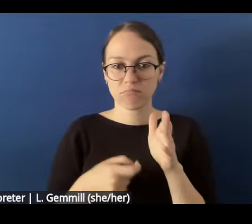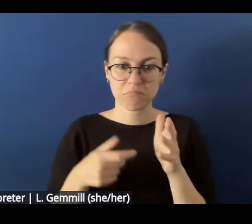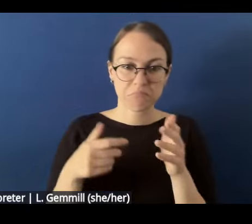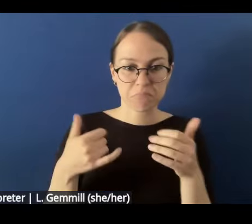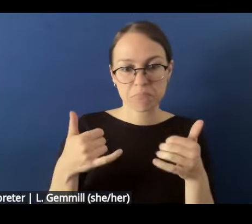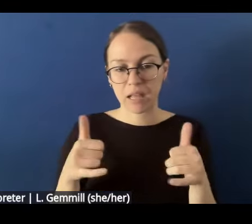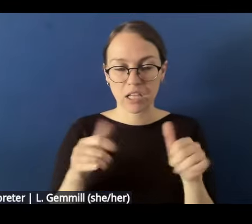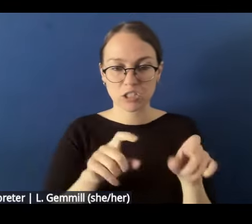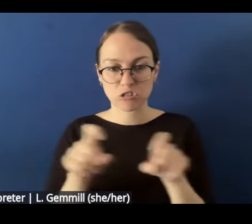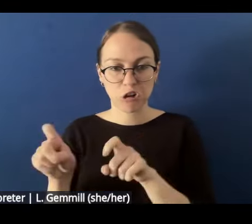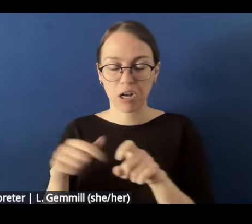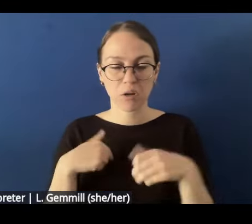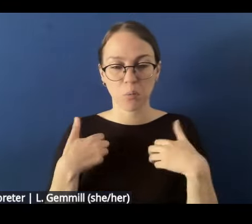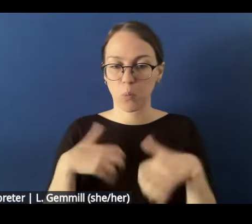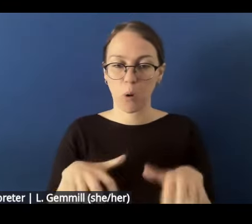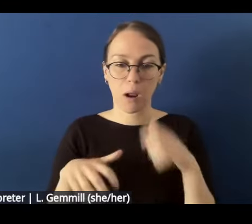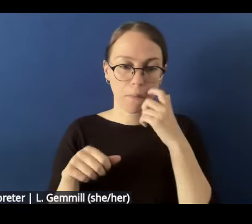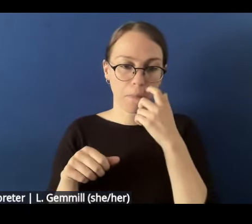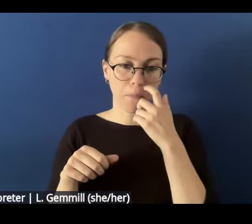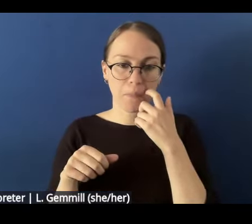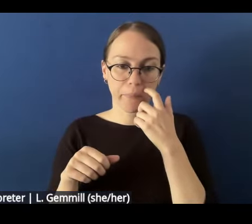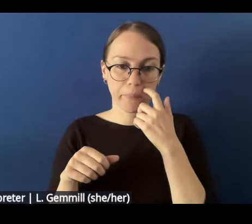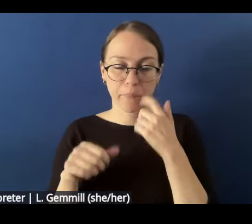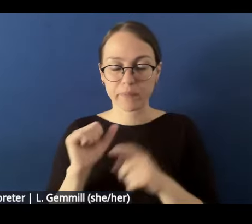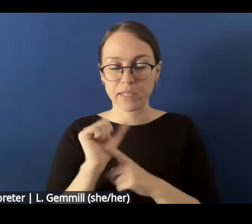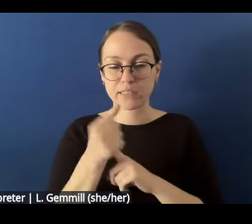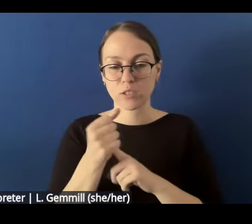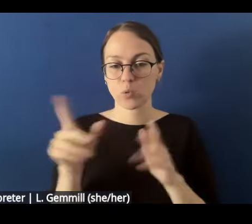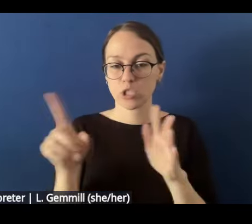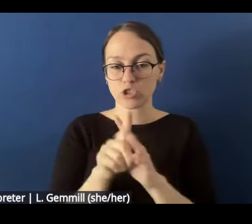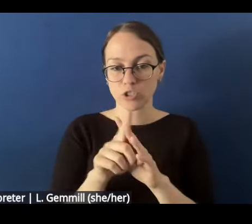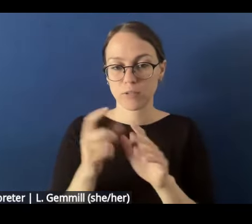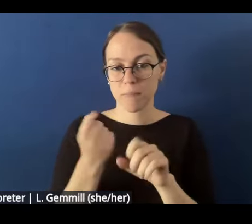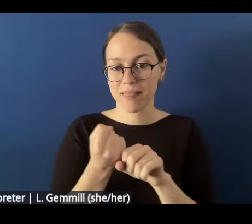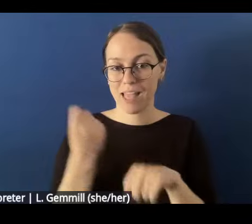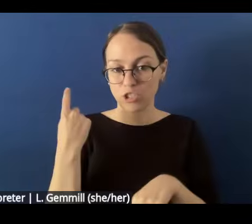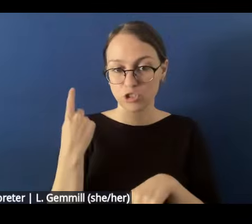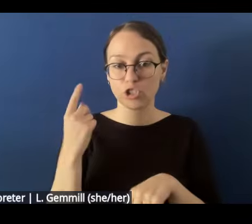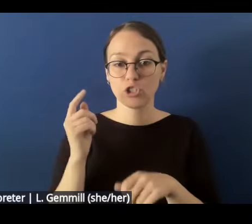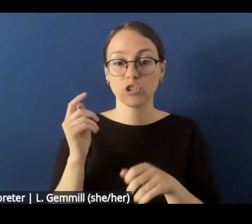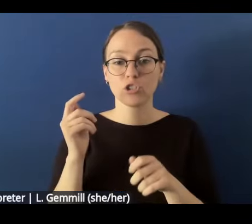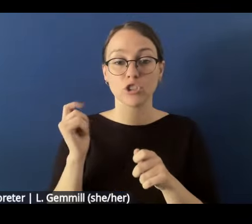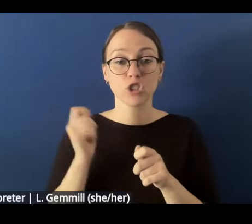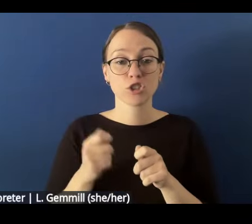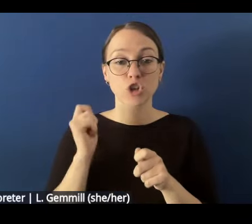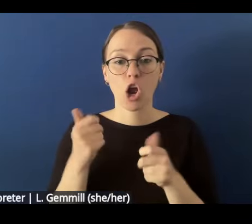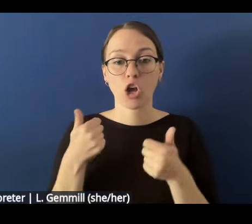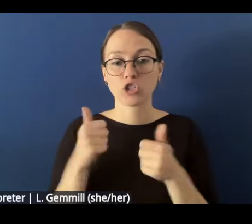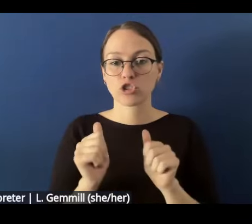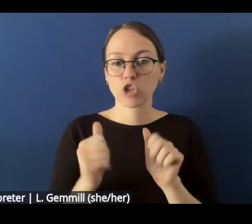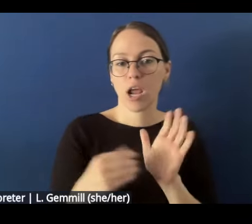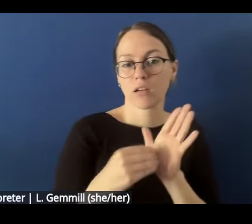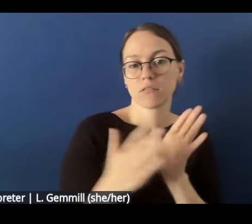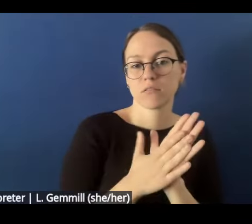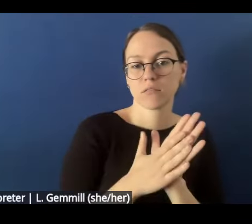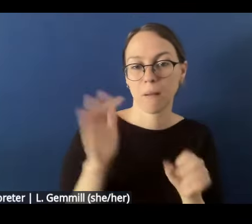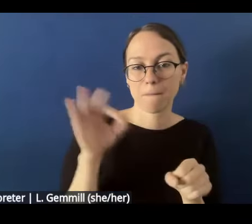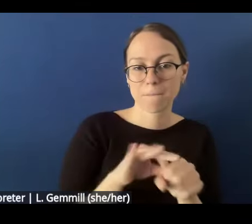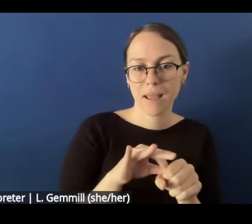of a situation last year where a judge was trying to get on the ballot and somebody challenged all